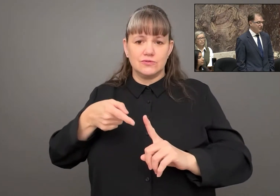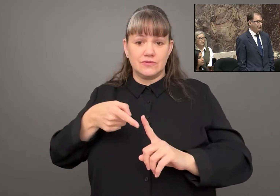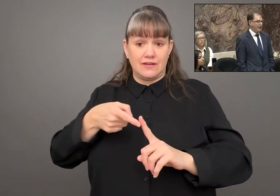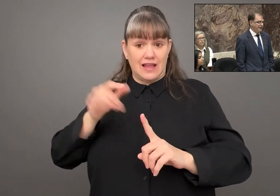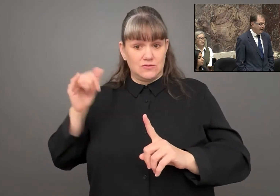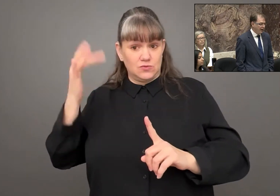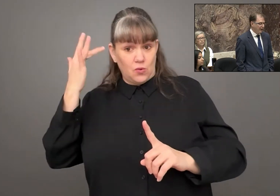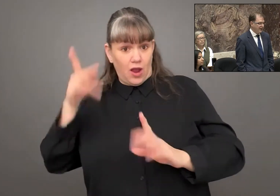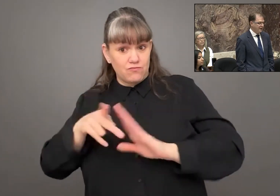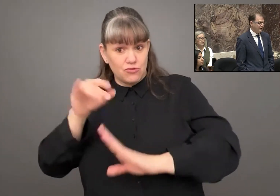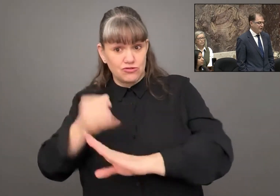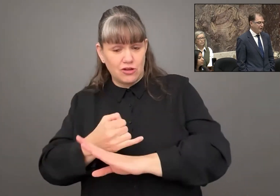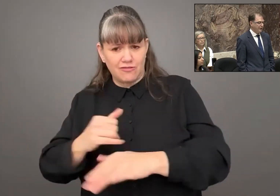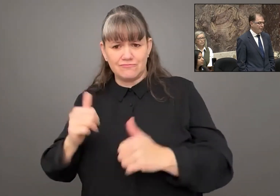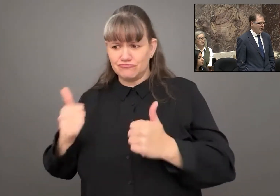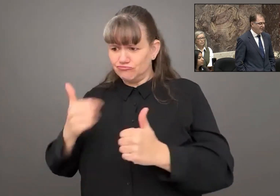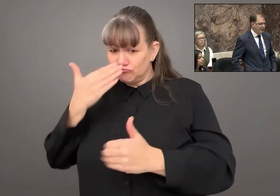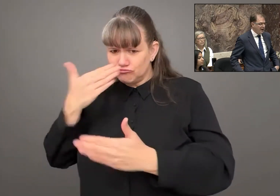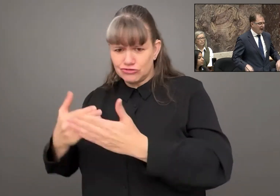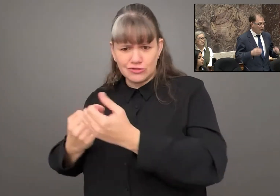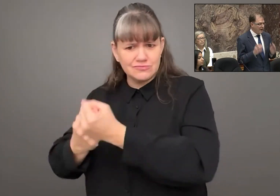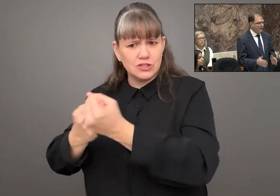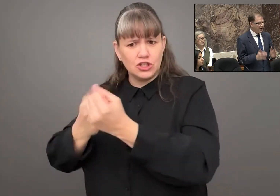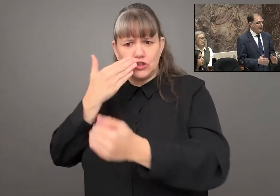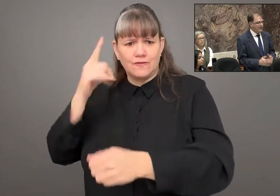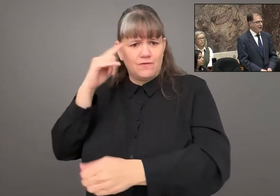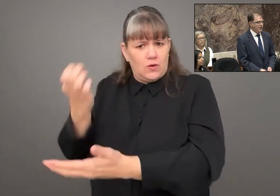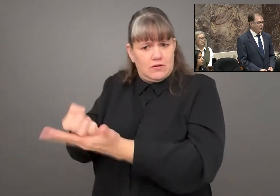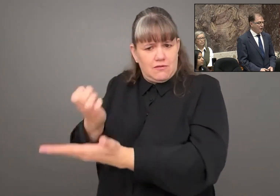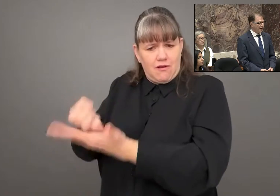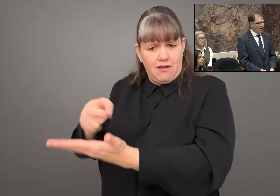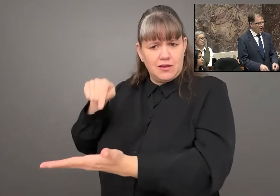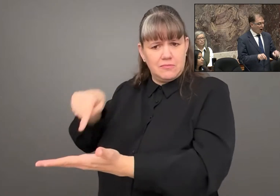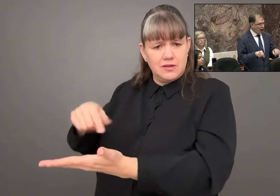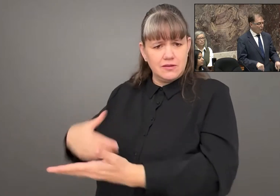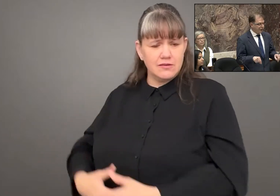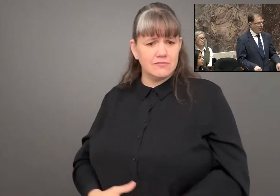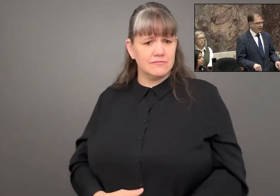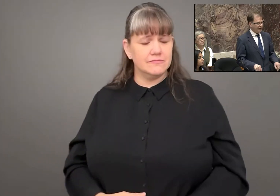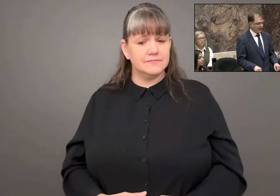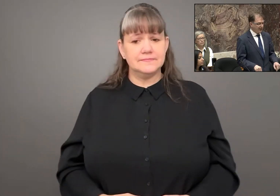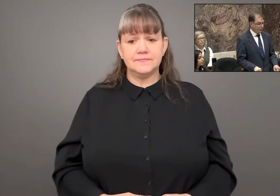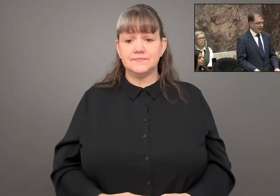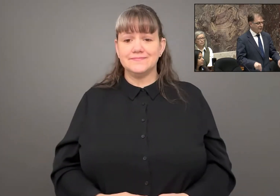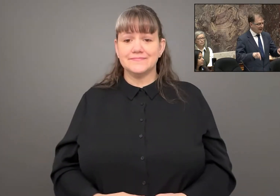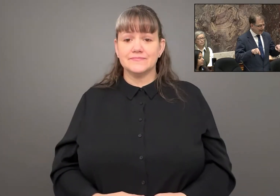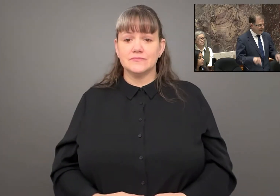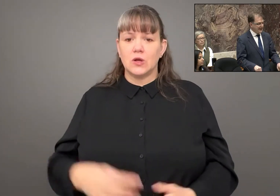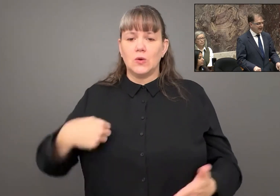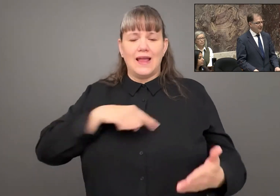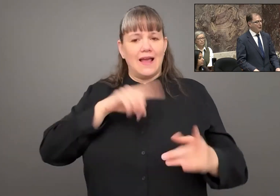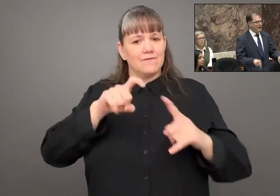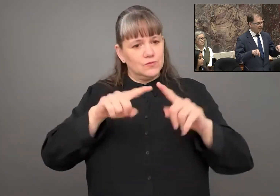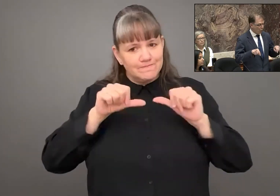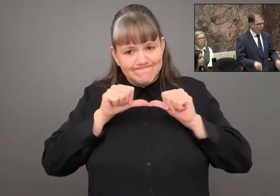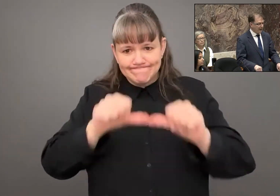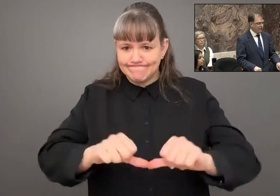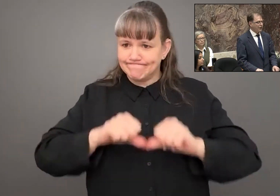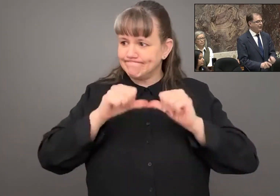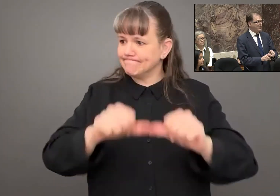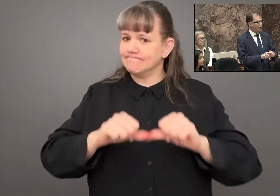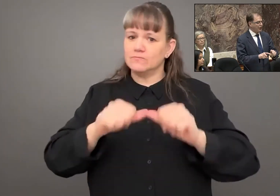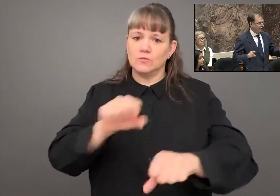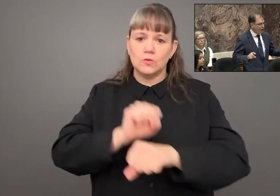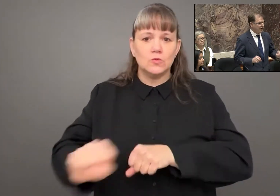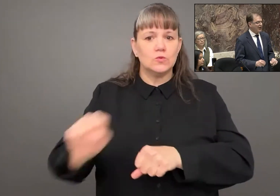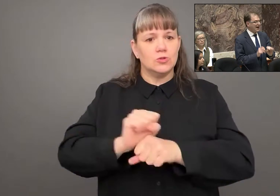for regions, particularly in the interior of the province. And we've got to continue to do it. Our response to this must be to lean into building more